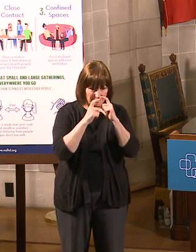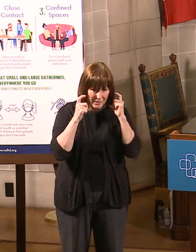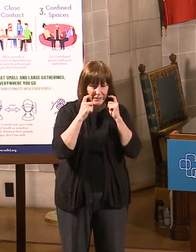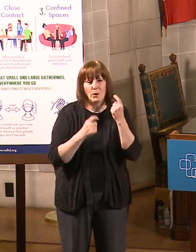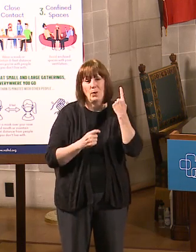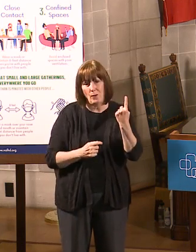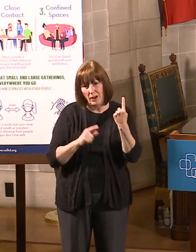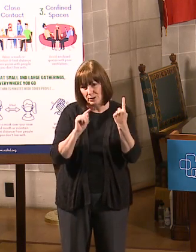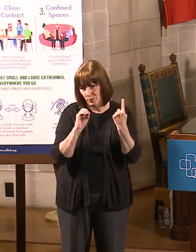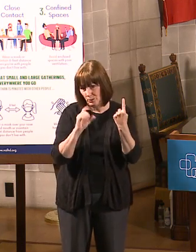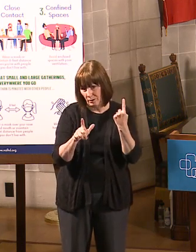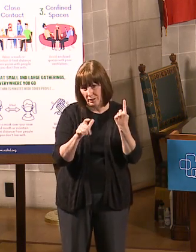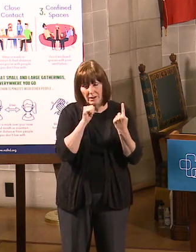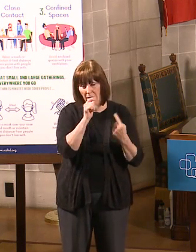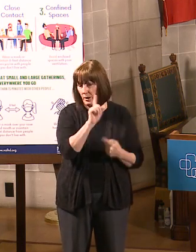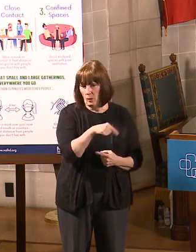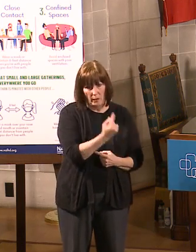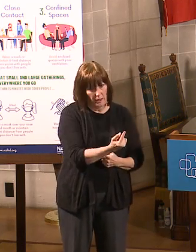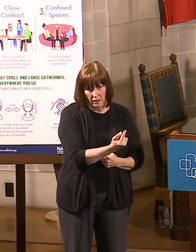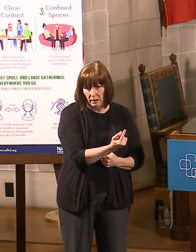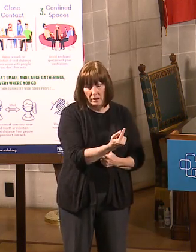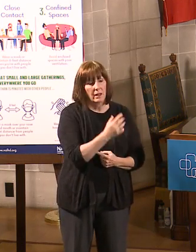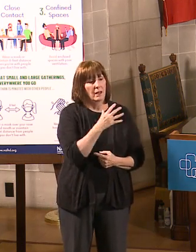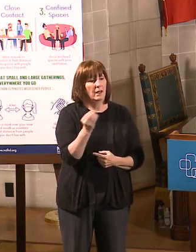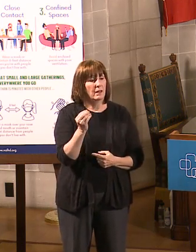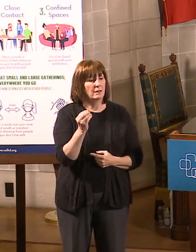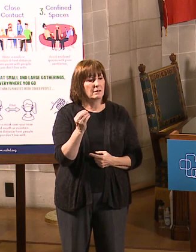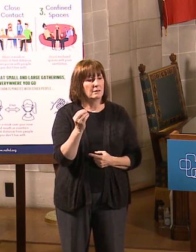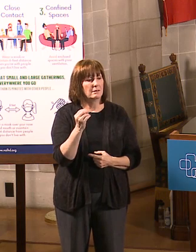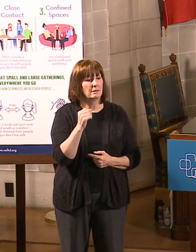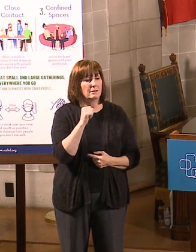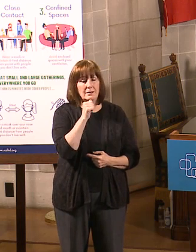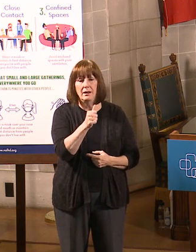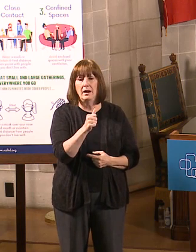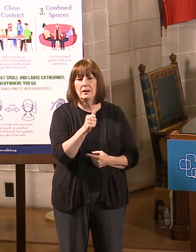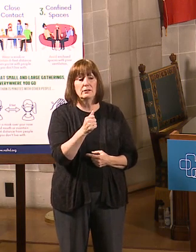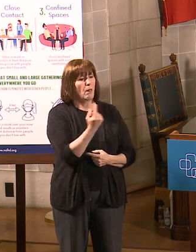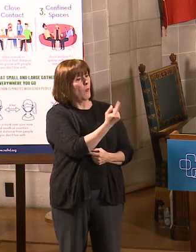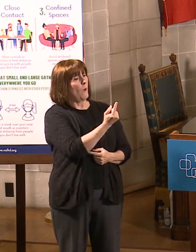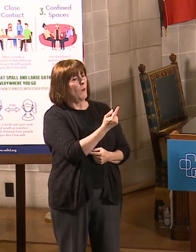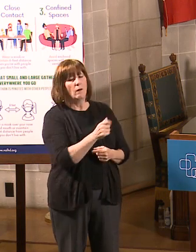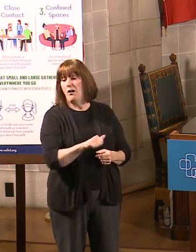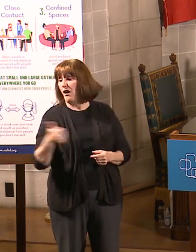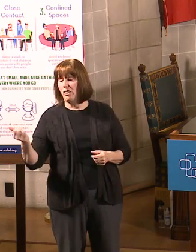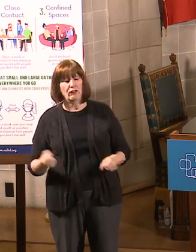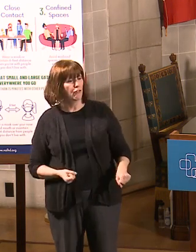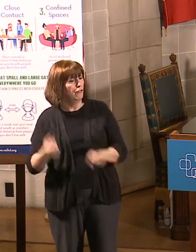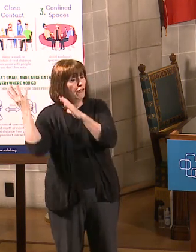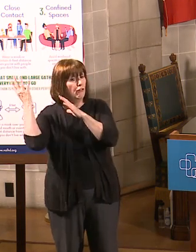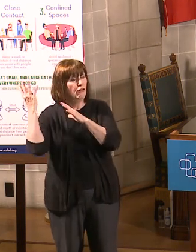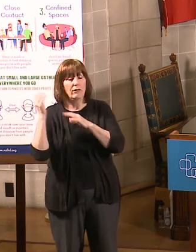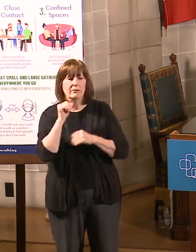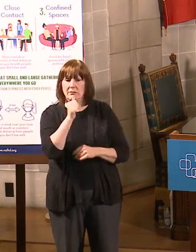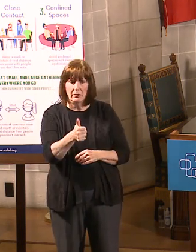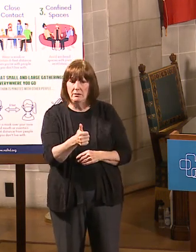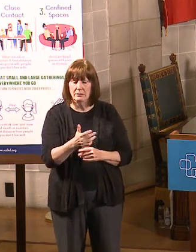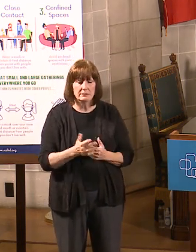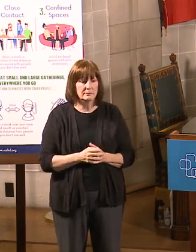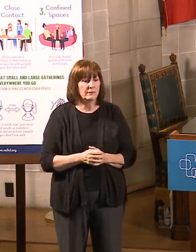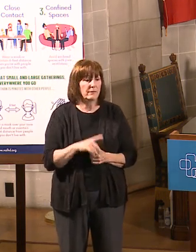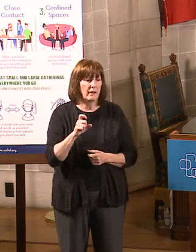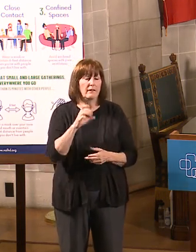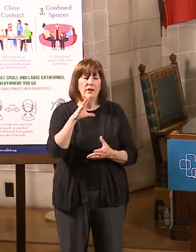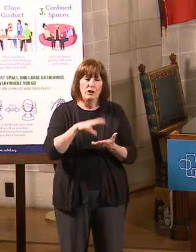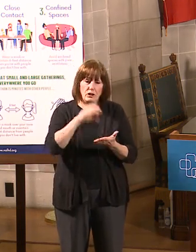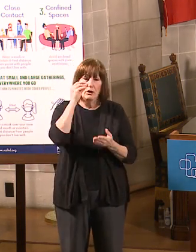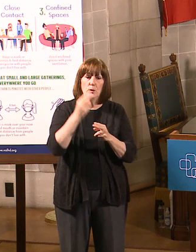use, but they're not the only tool, and they're not going to be something by themselves that are going to be effective. We have to learn to use